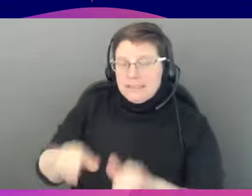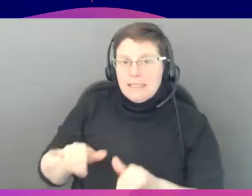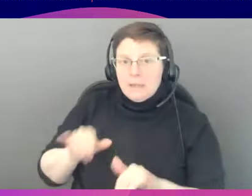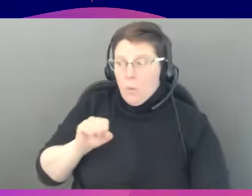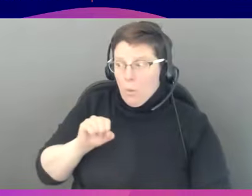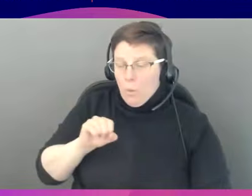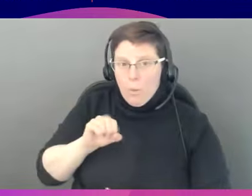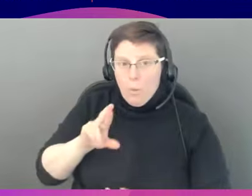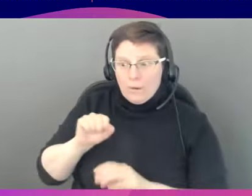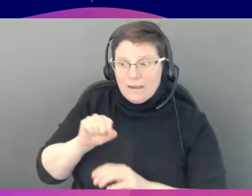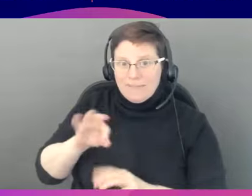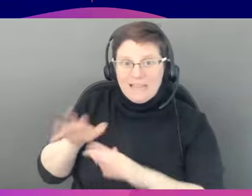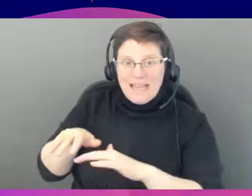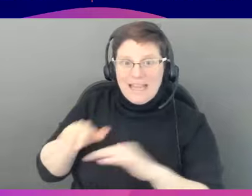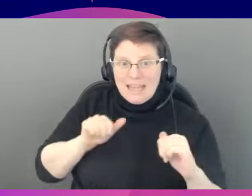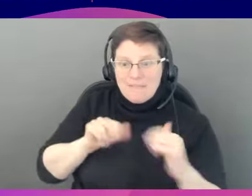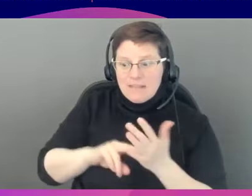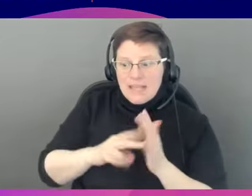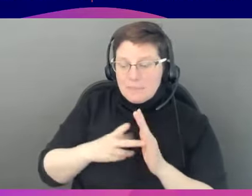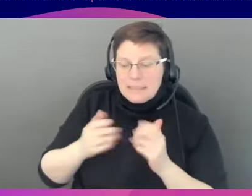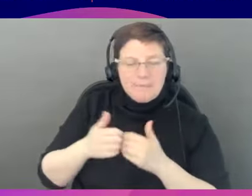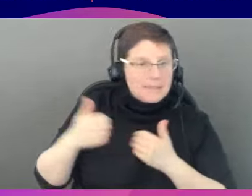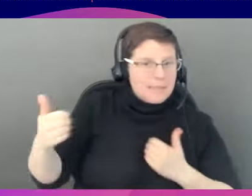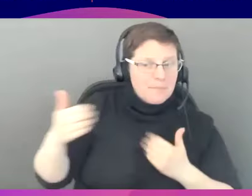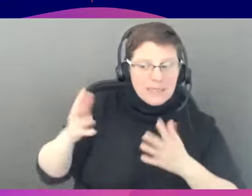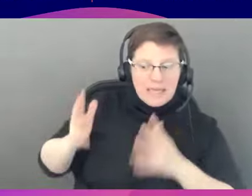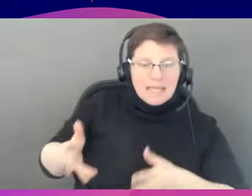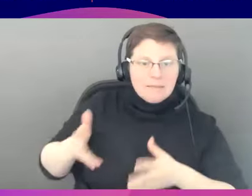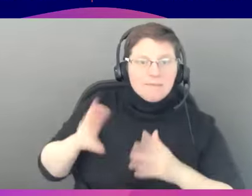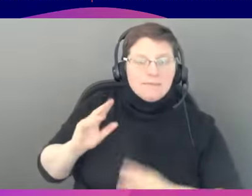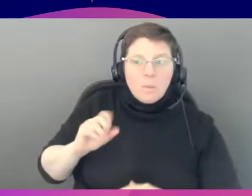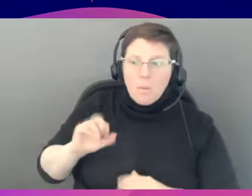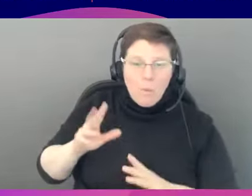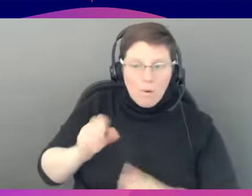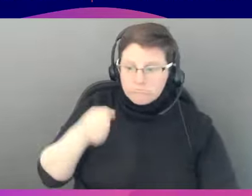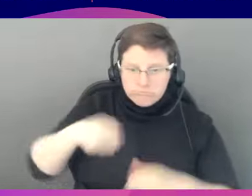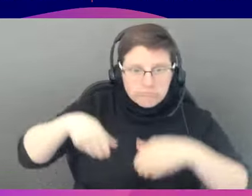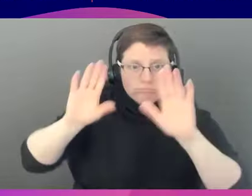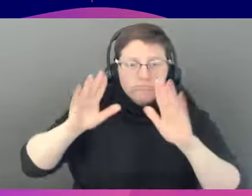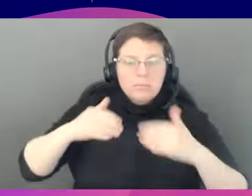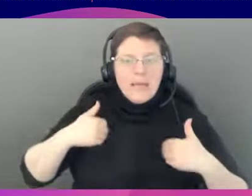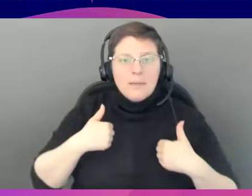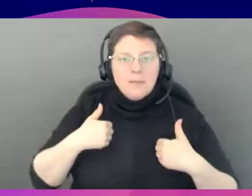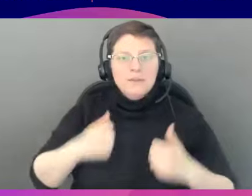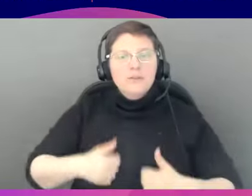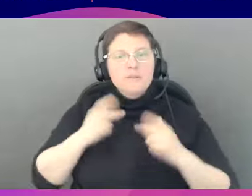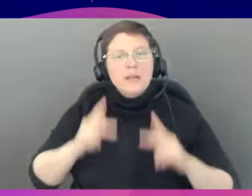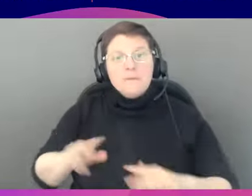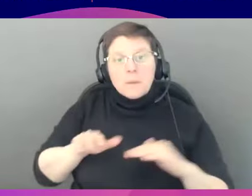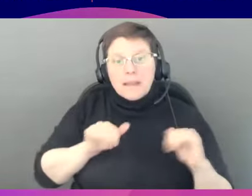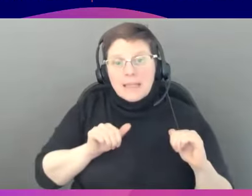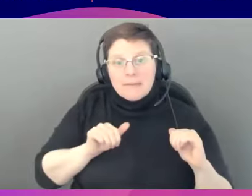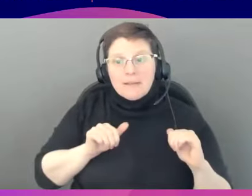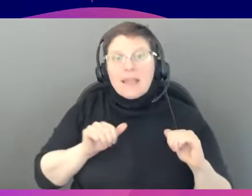leave, from being separated from their animals temporarily or permanently. Survivors who do leave, and even survivors who are able